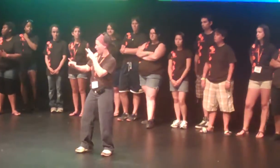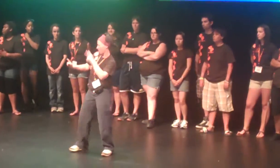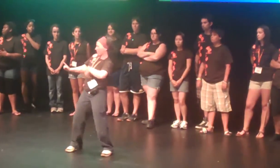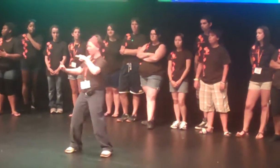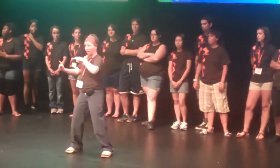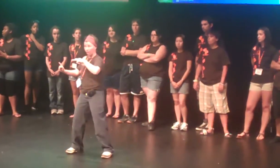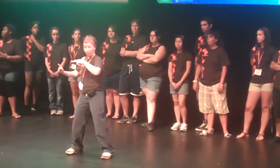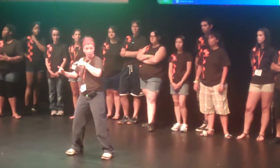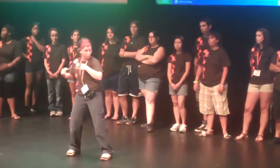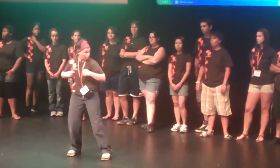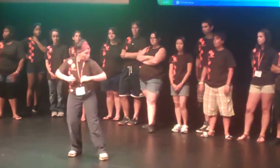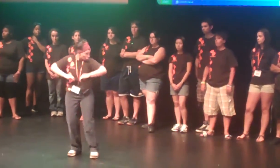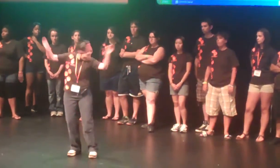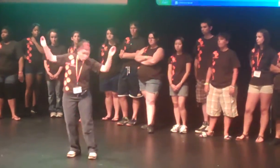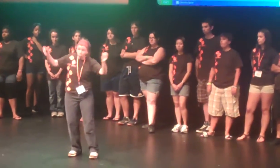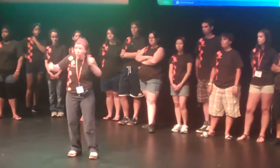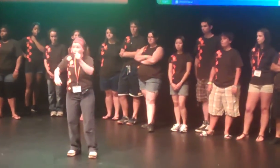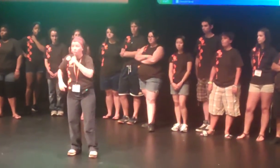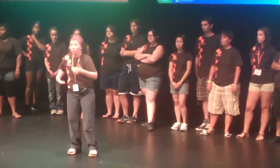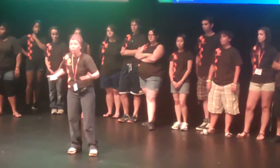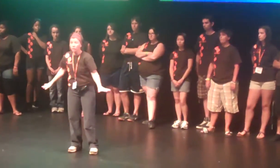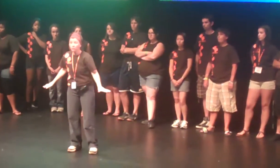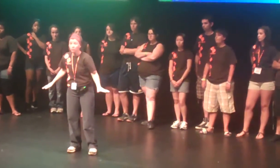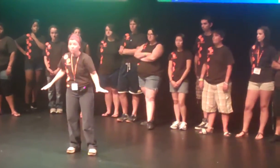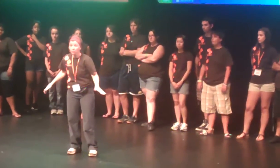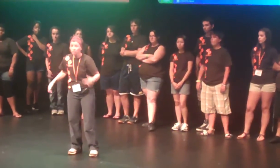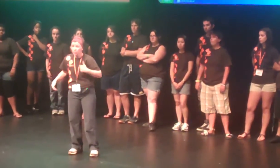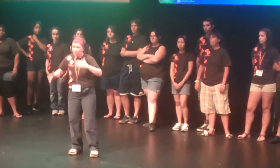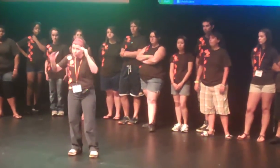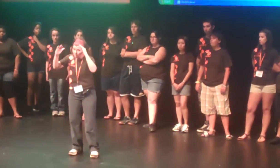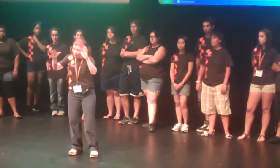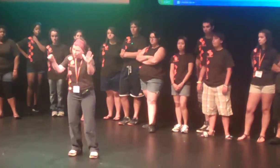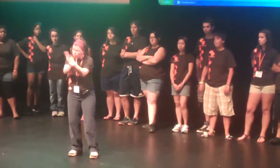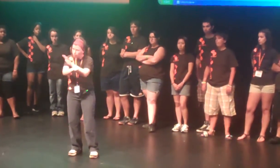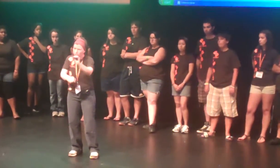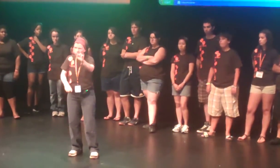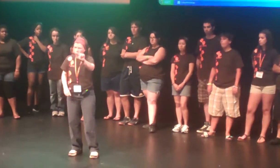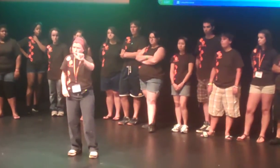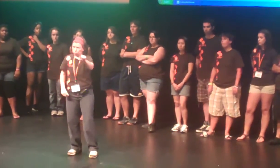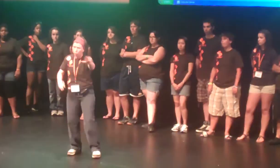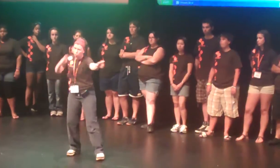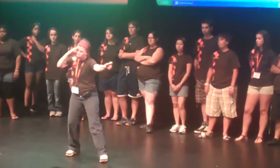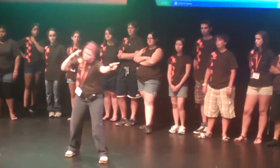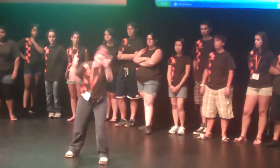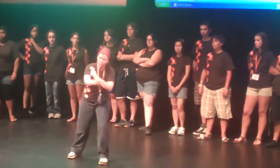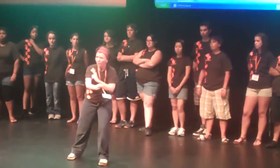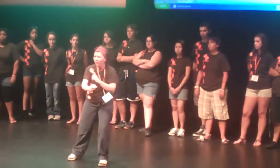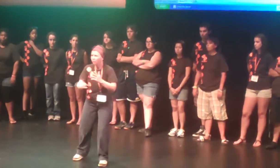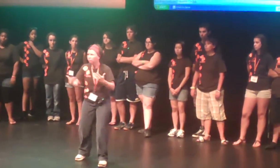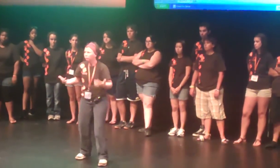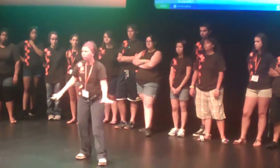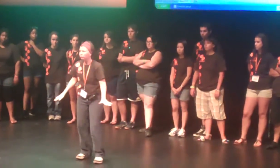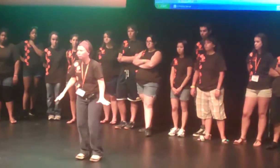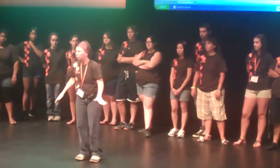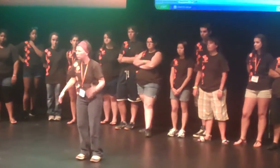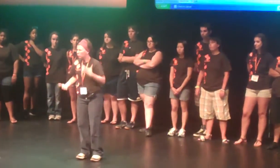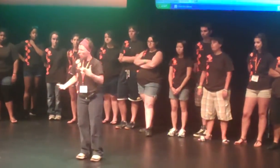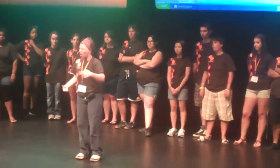and everybody from any different walk of life, every different language, every different background gets respect here.